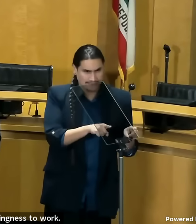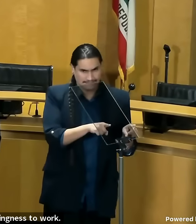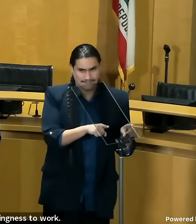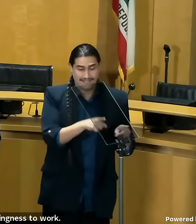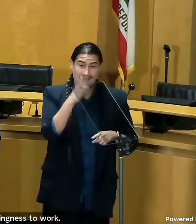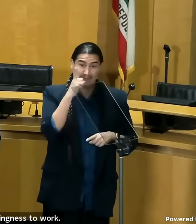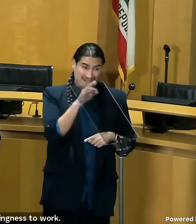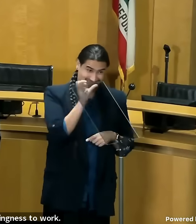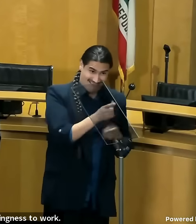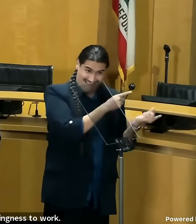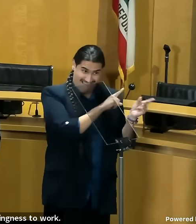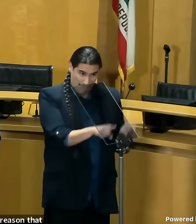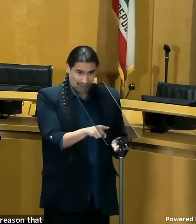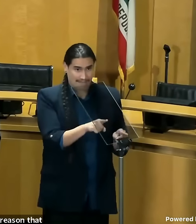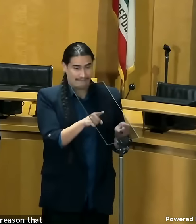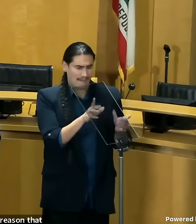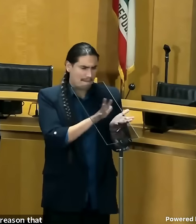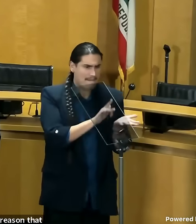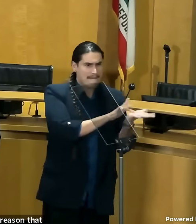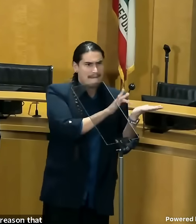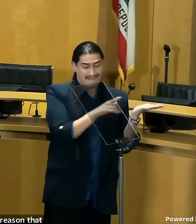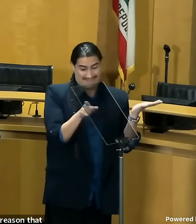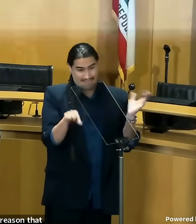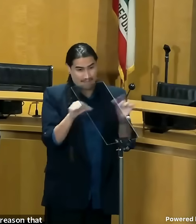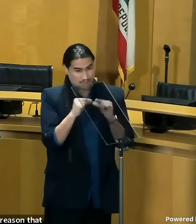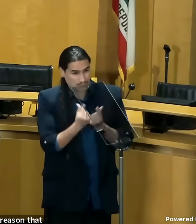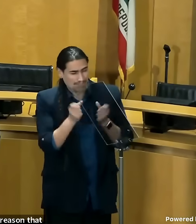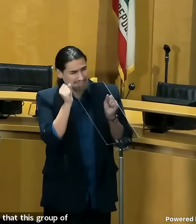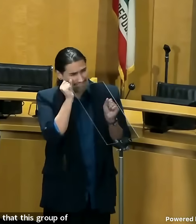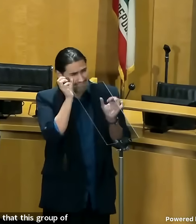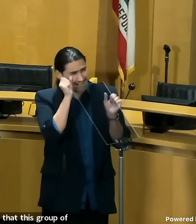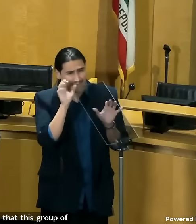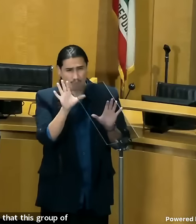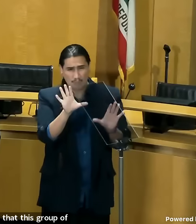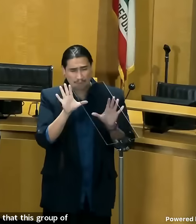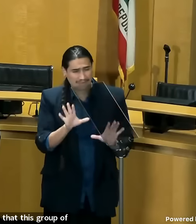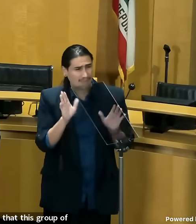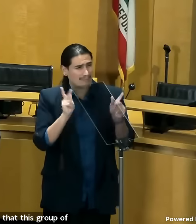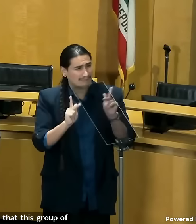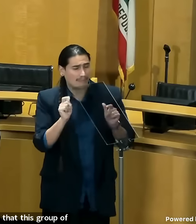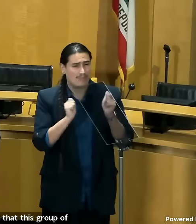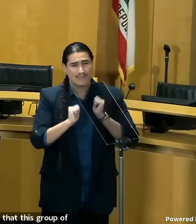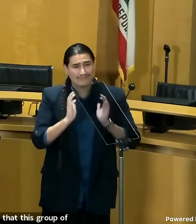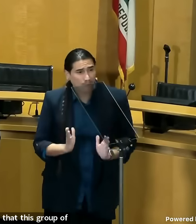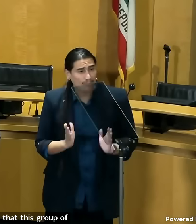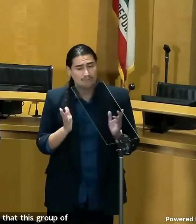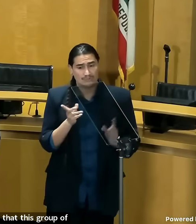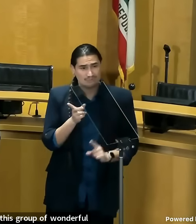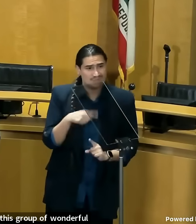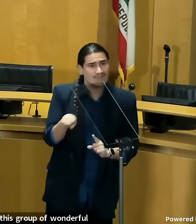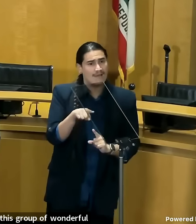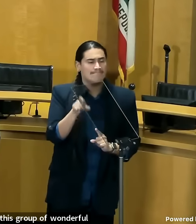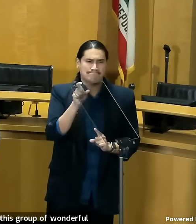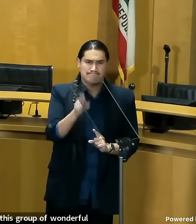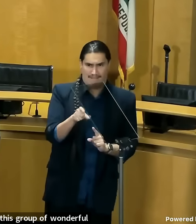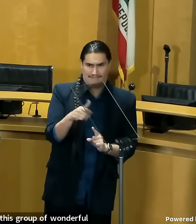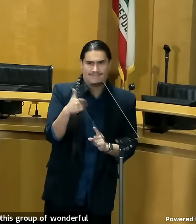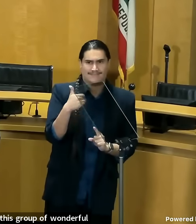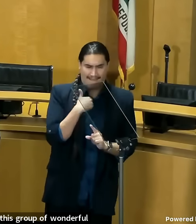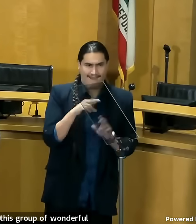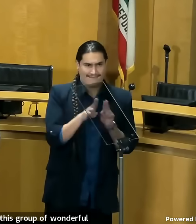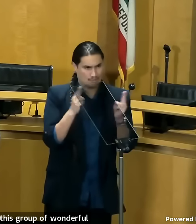reason that this group of wonderful performers needs to have